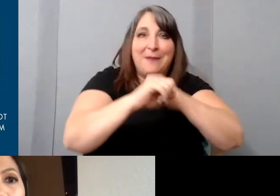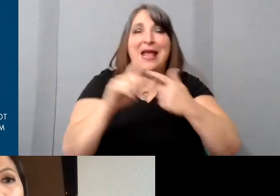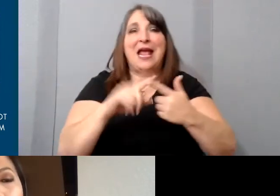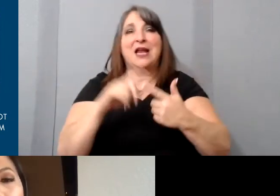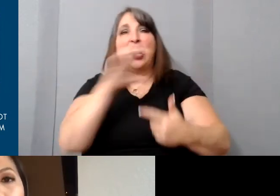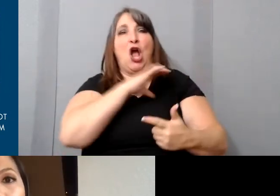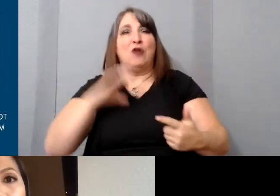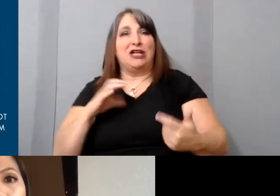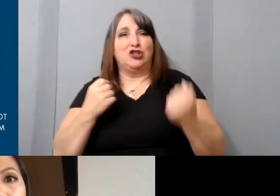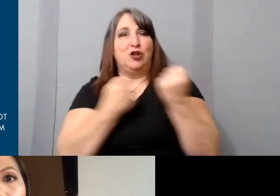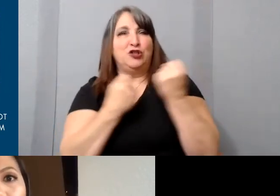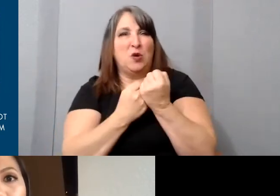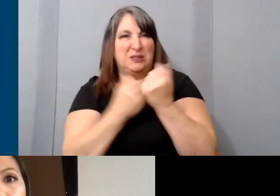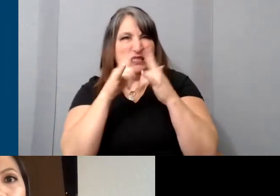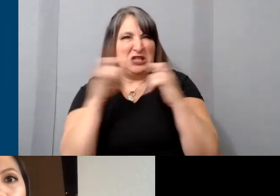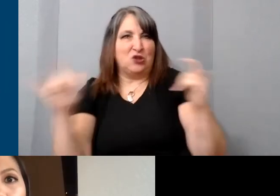so on. Next slide, please.